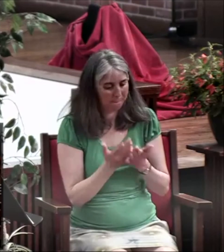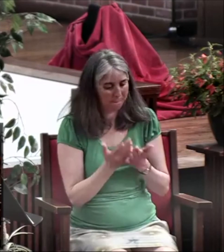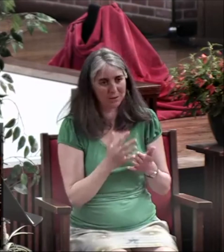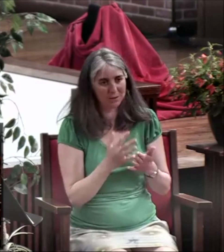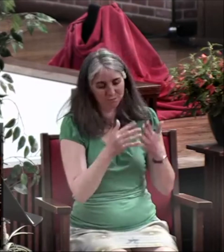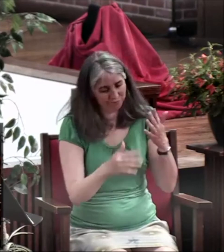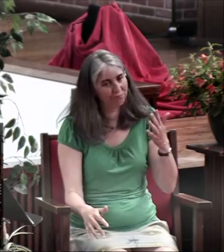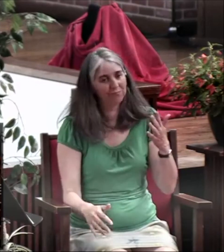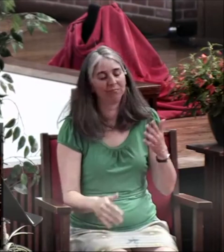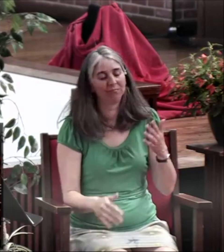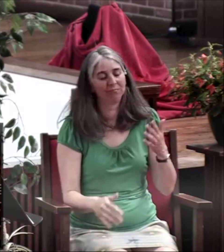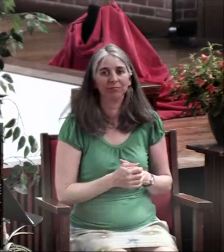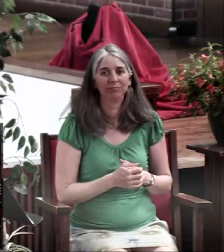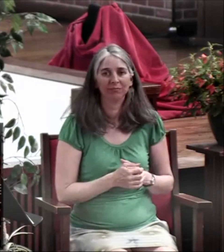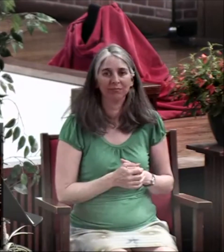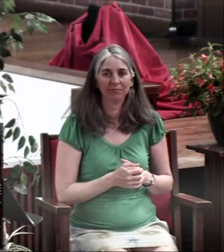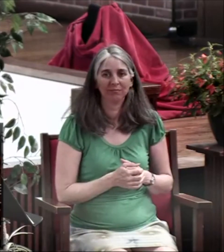etc.